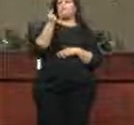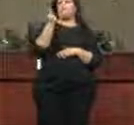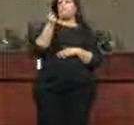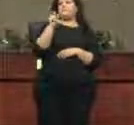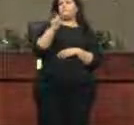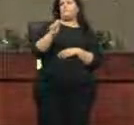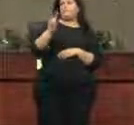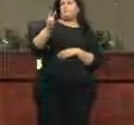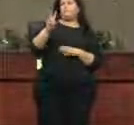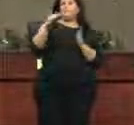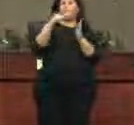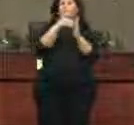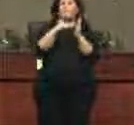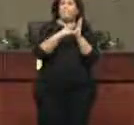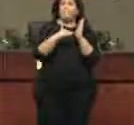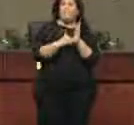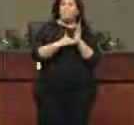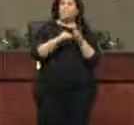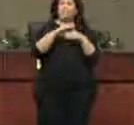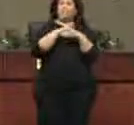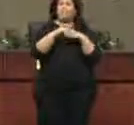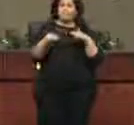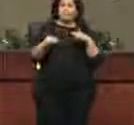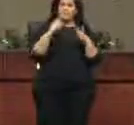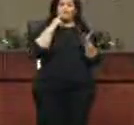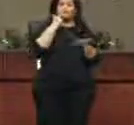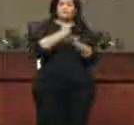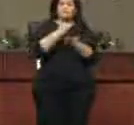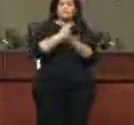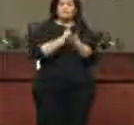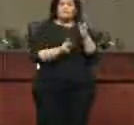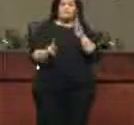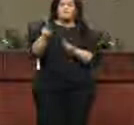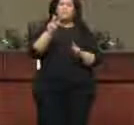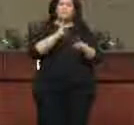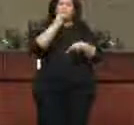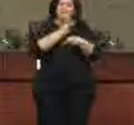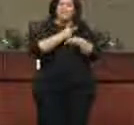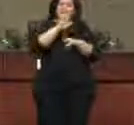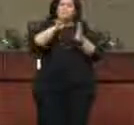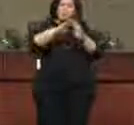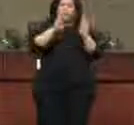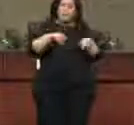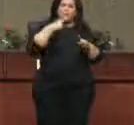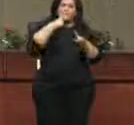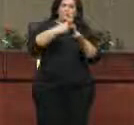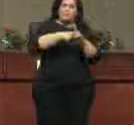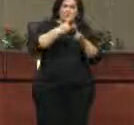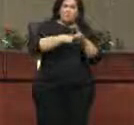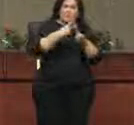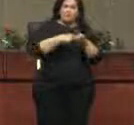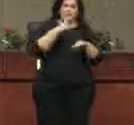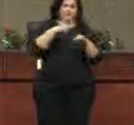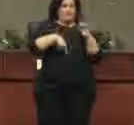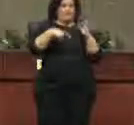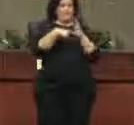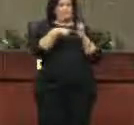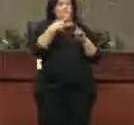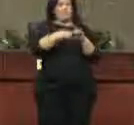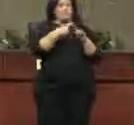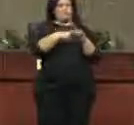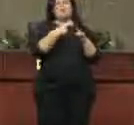helped over 3,500 individuals and families stay in their home through our eviction diversion program. We are closing